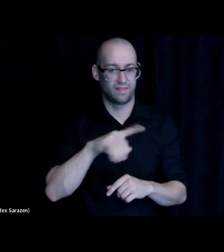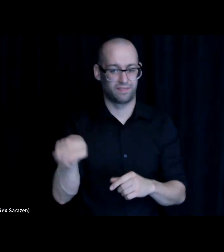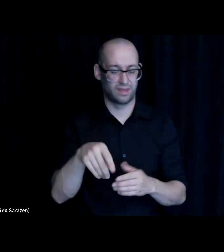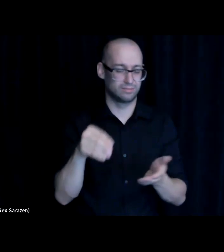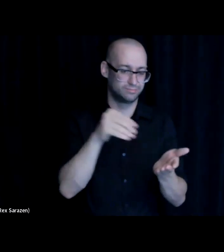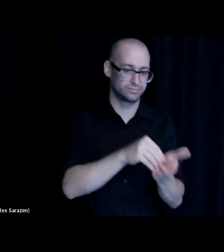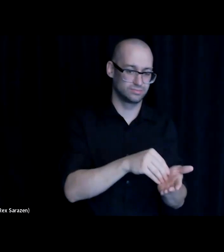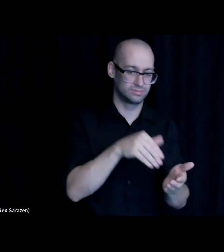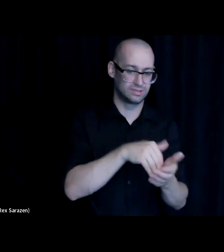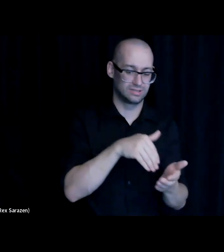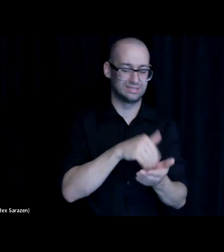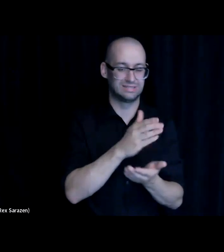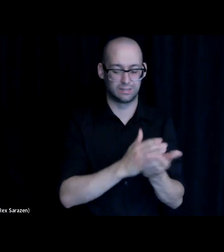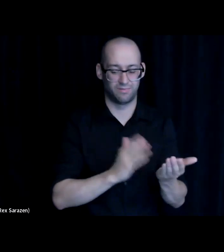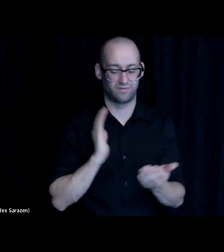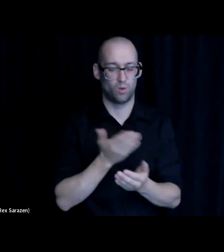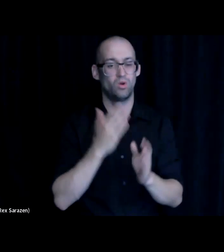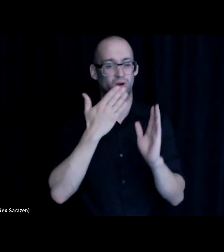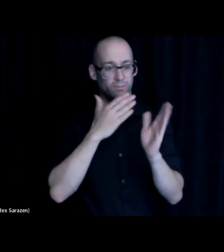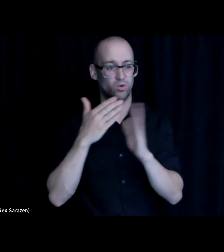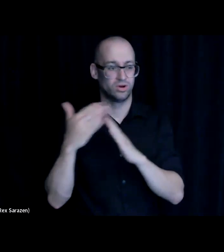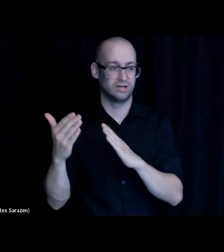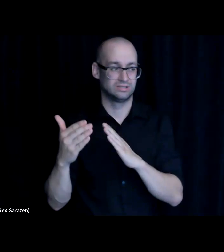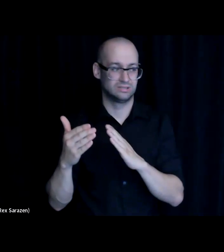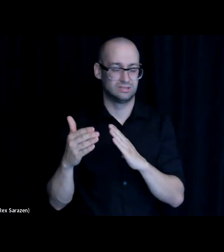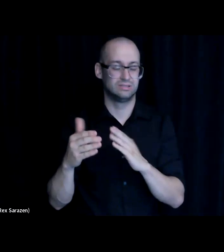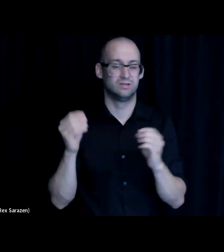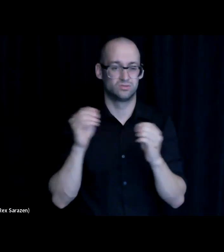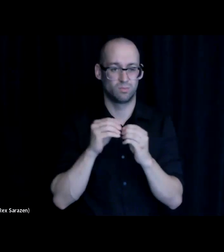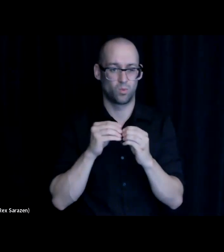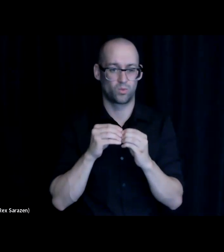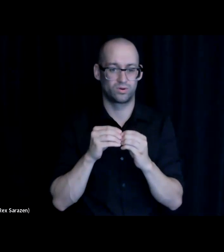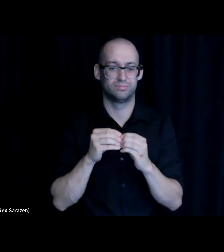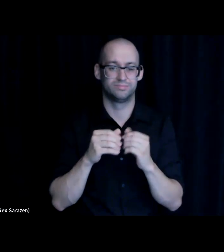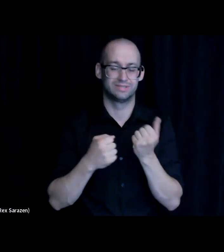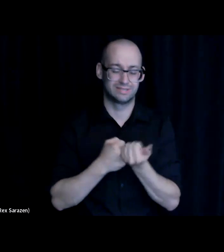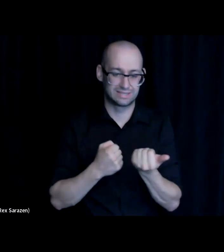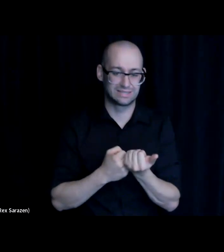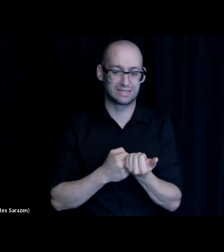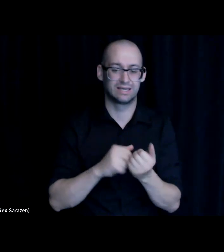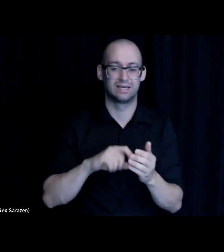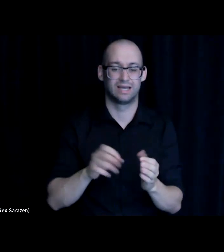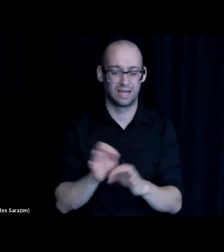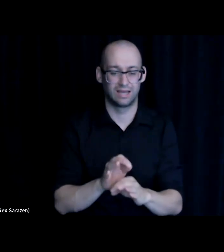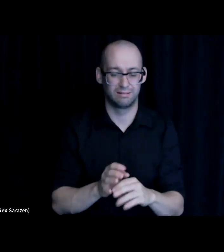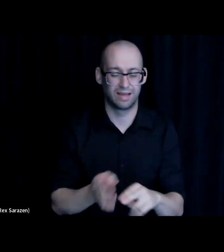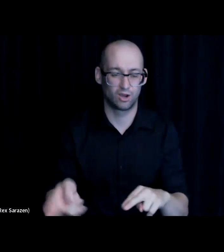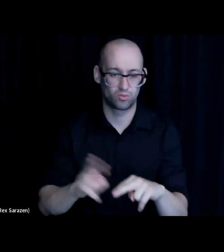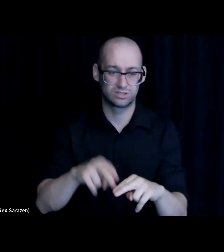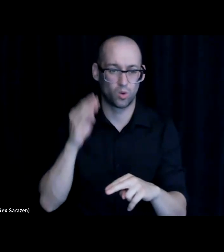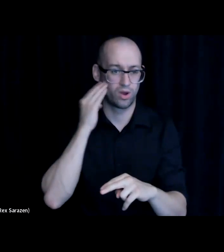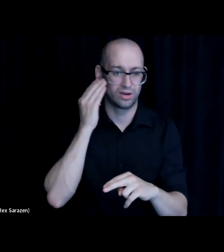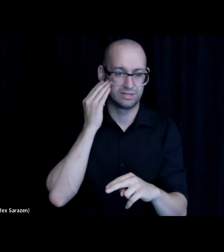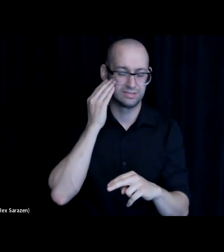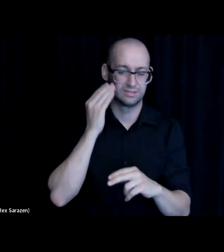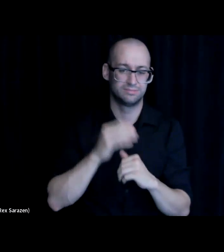of our communities to further assist us in raising awareness about ACP and helping families sign